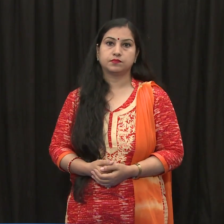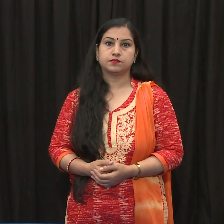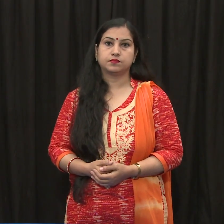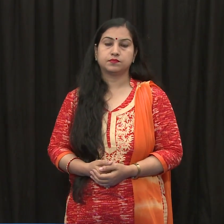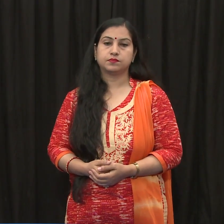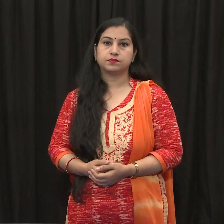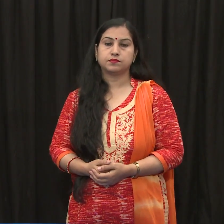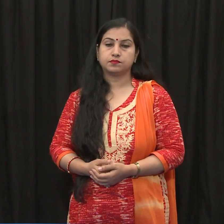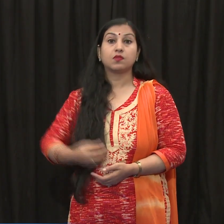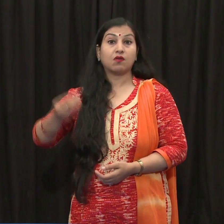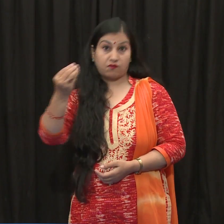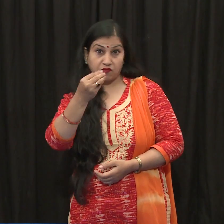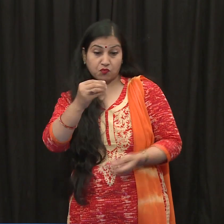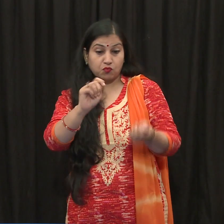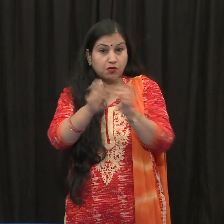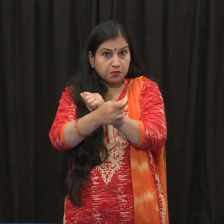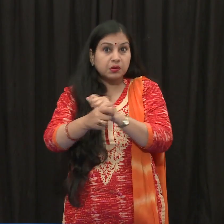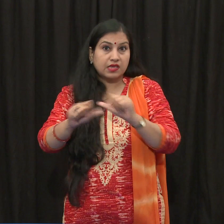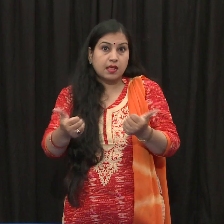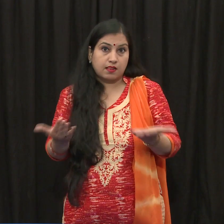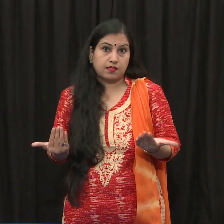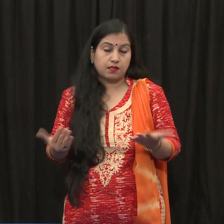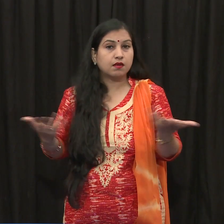A few amendments can be carried out